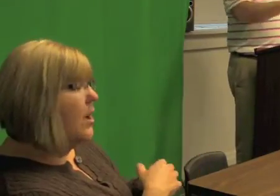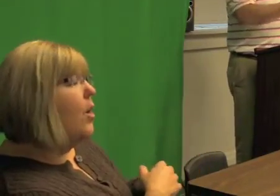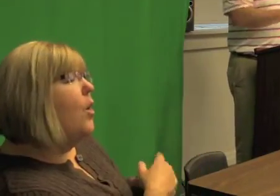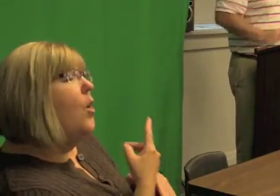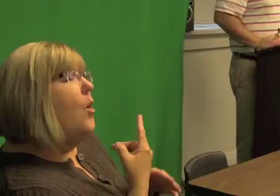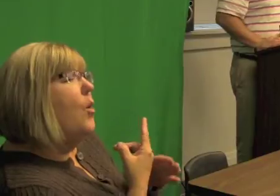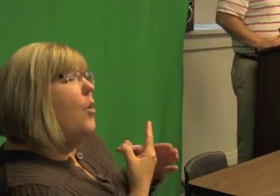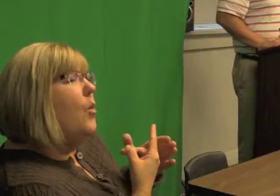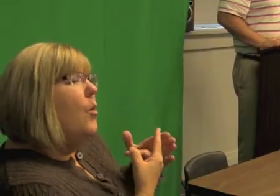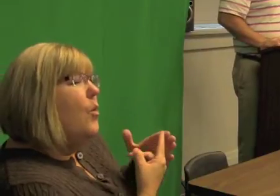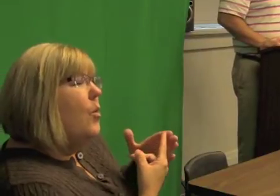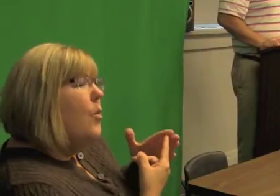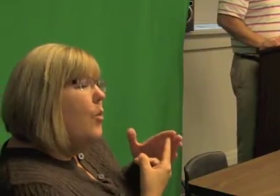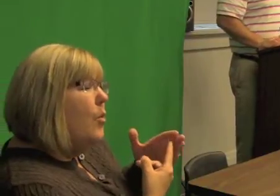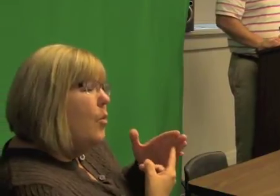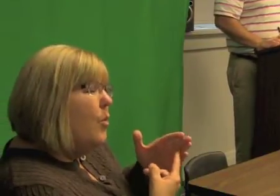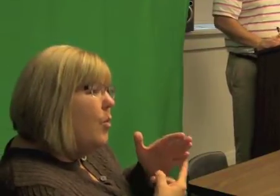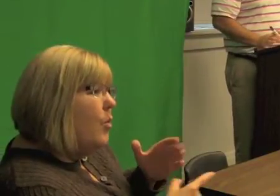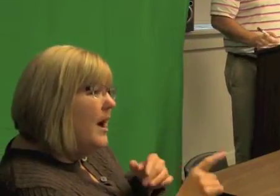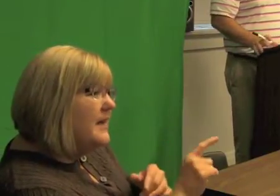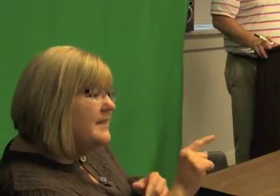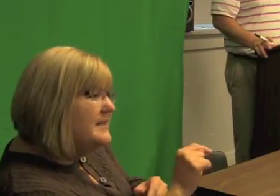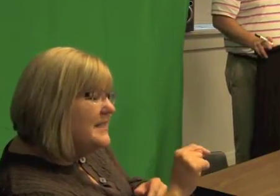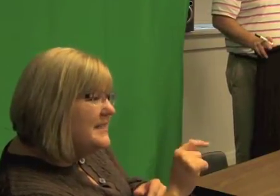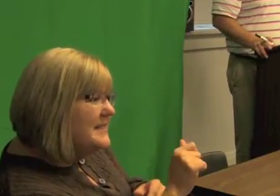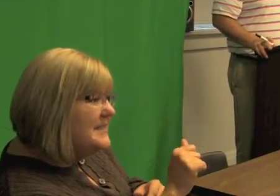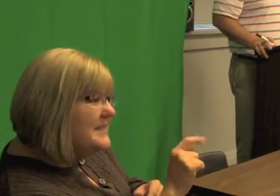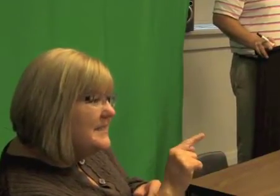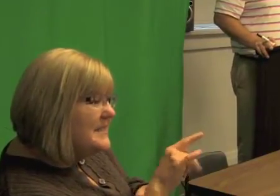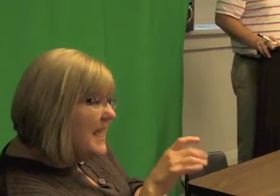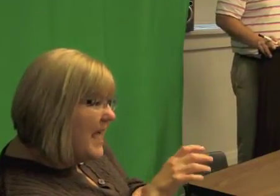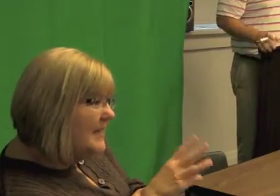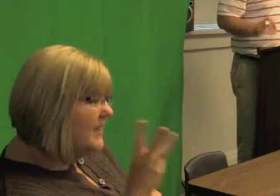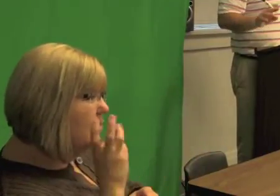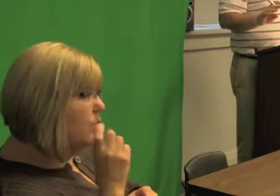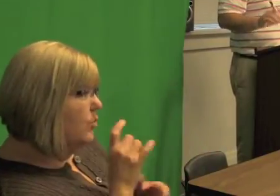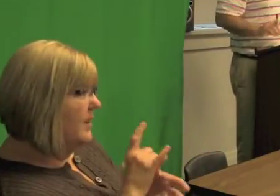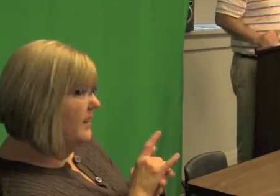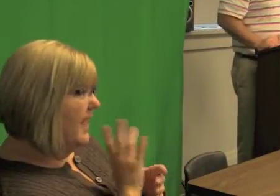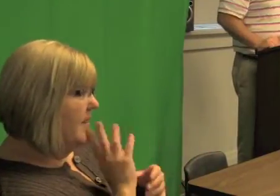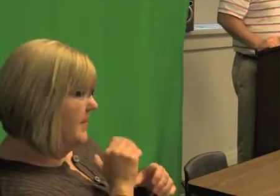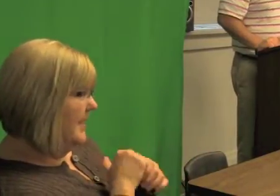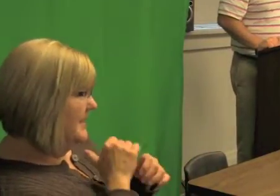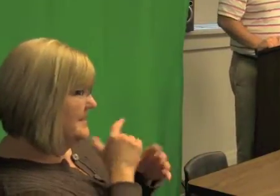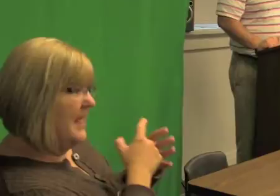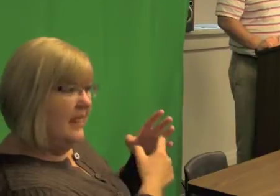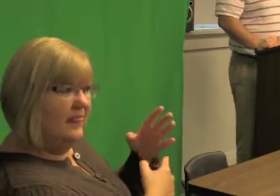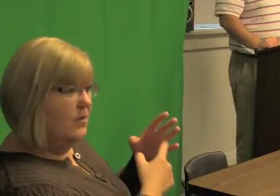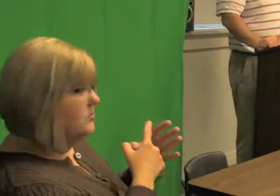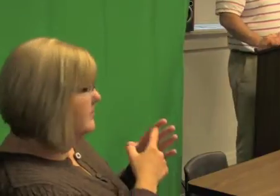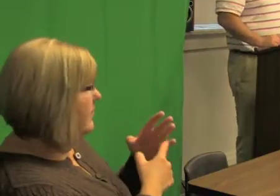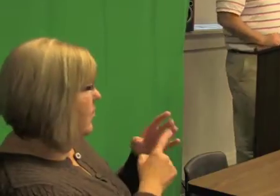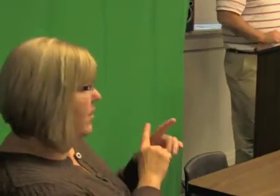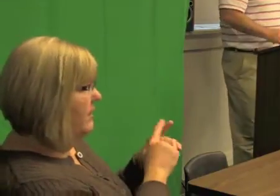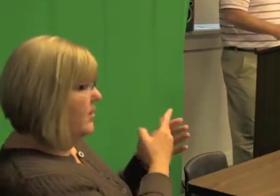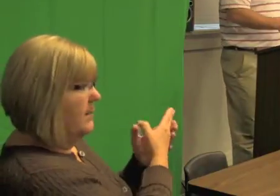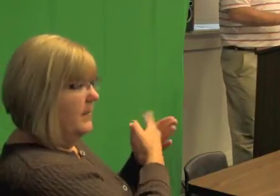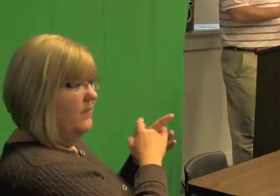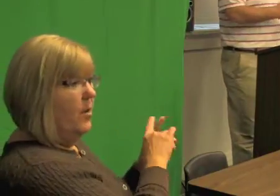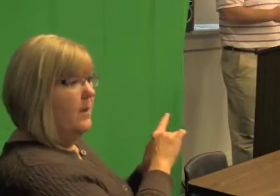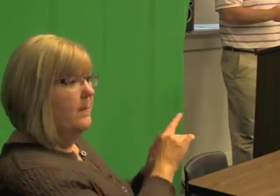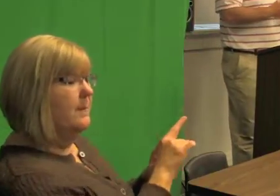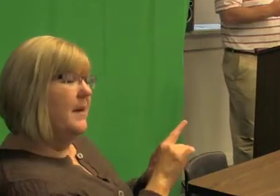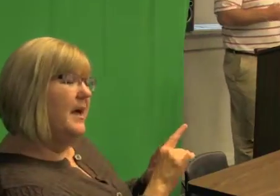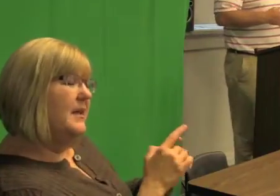what avenue or tactic would that be in? It's not of those 4 I just mentioned, but